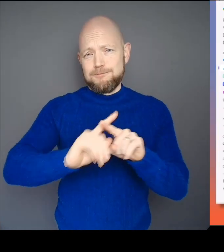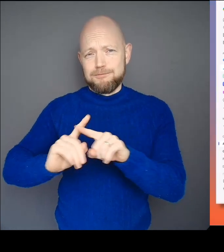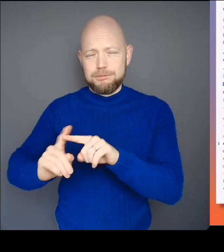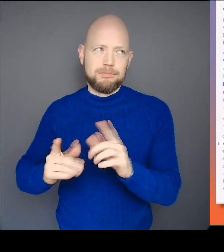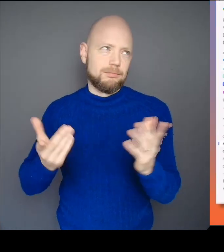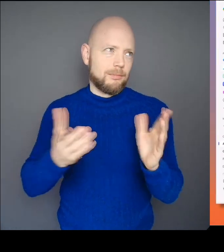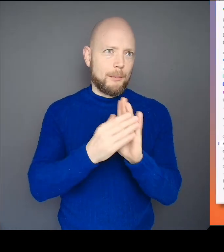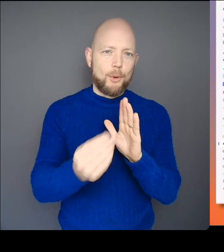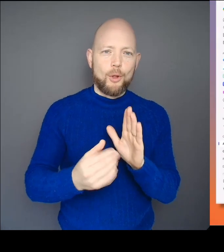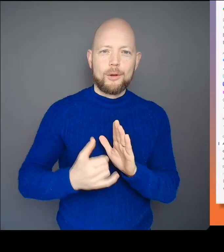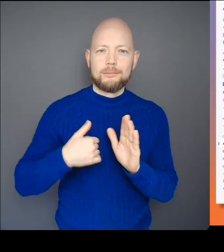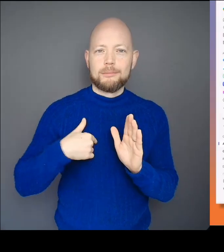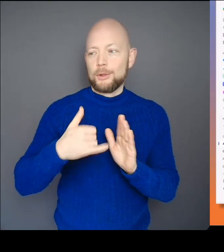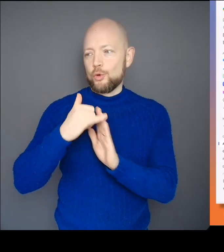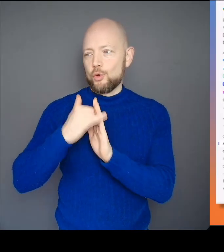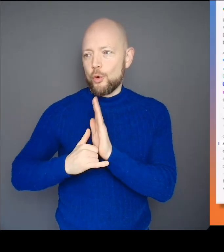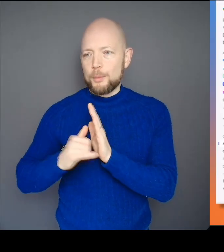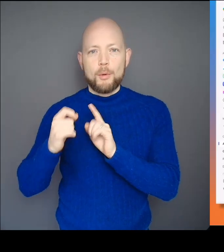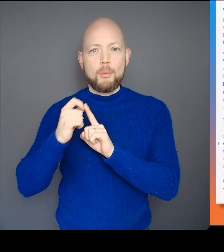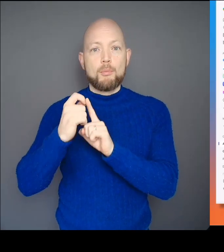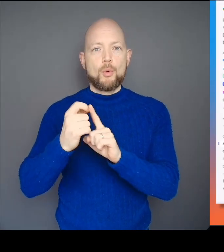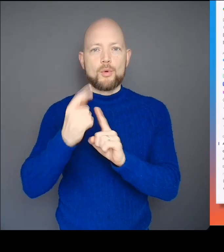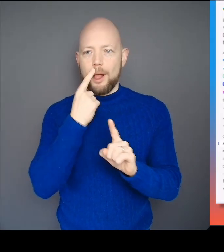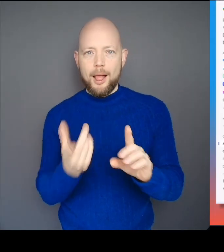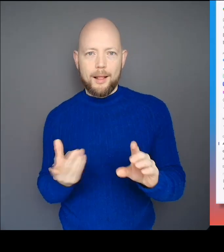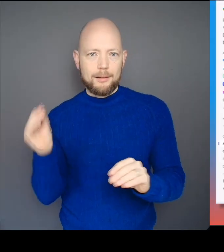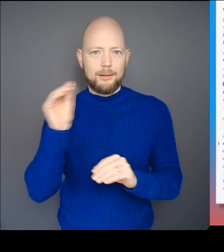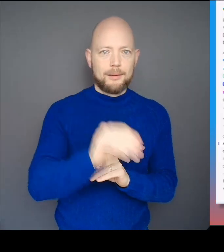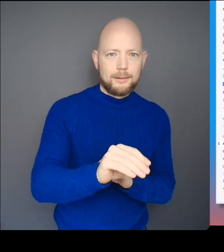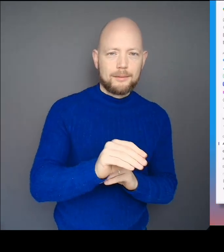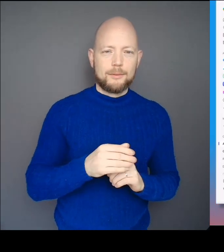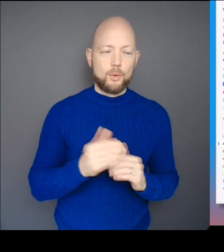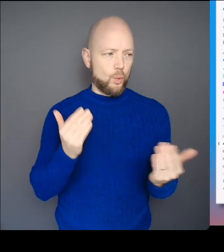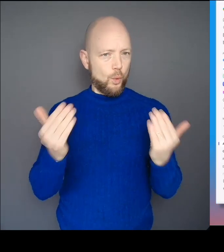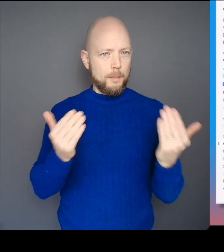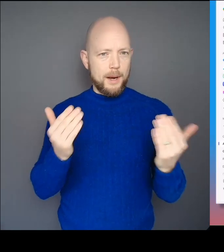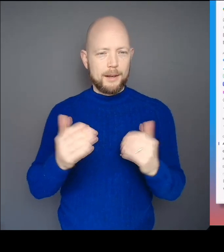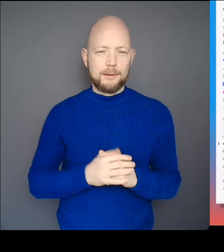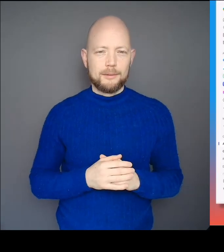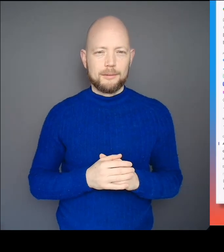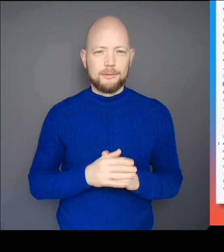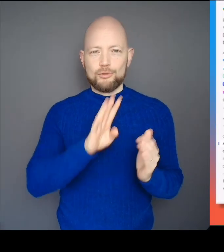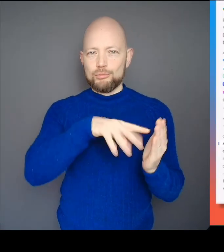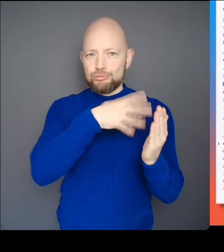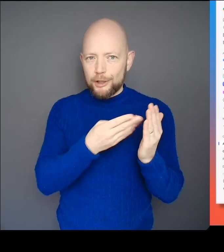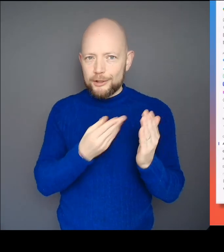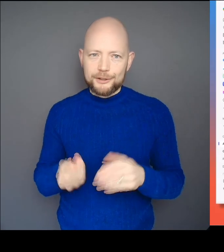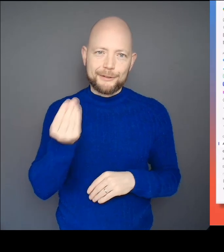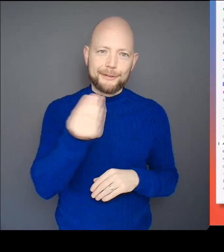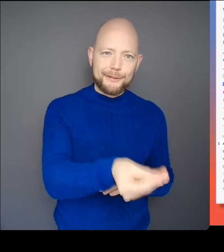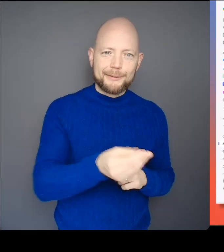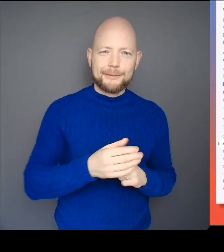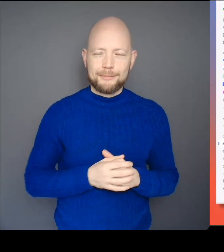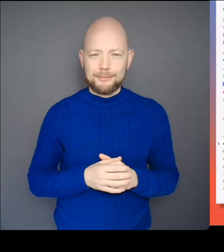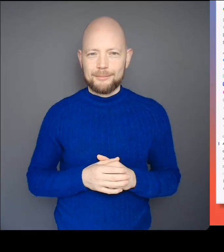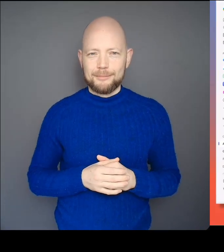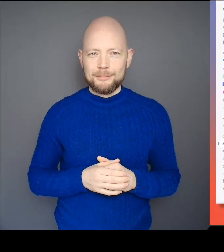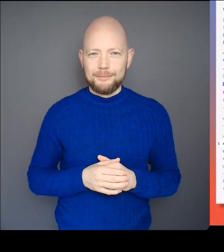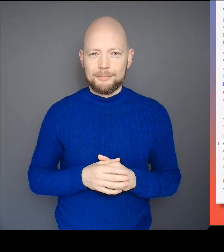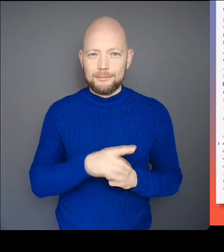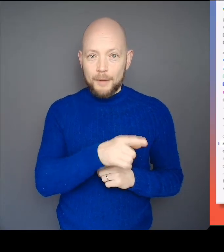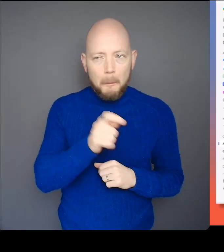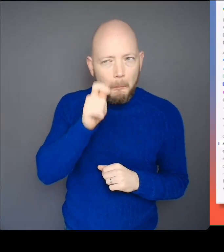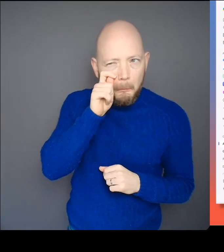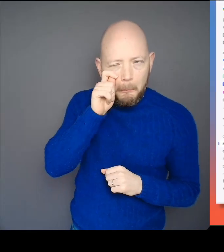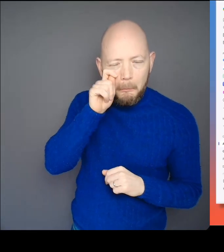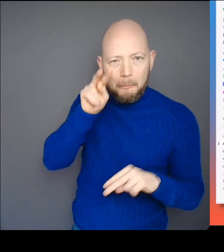multiple things in here. So I could also bring in the document of the proposal and say, how do these statistics align with our proposal? You could bring spreadsheets in